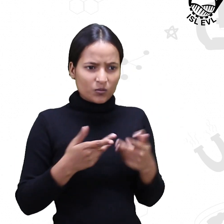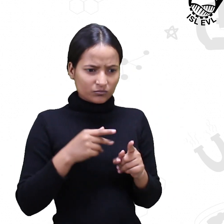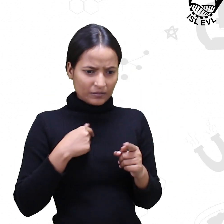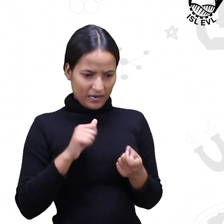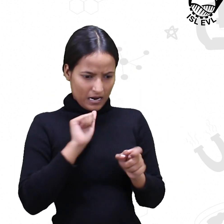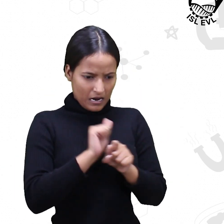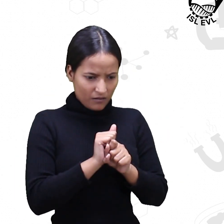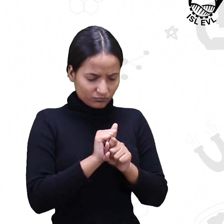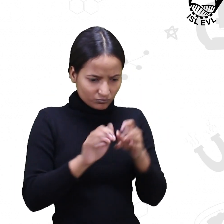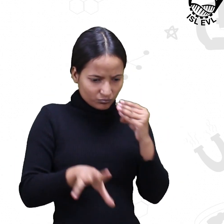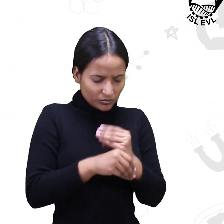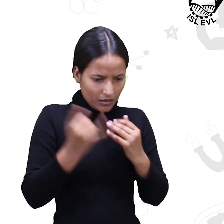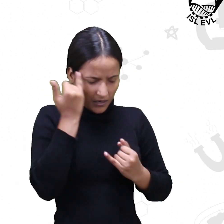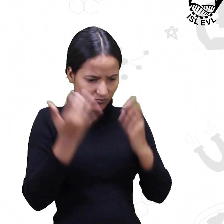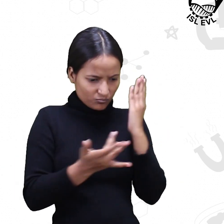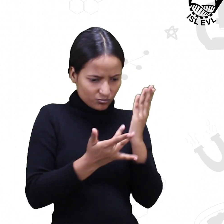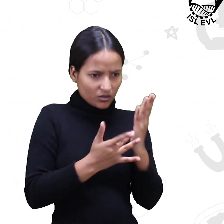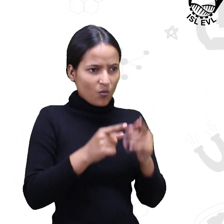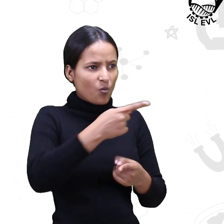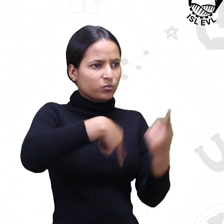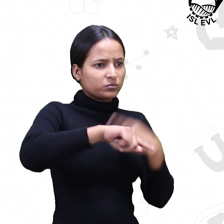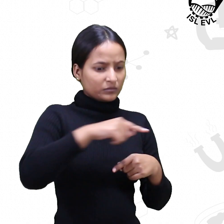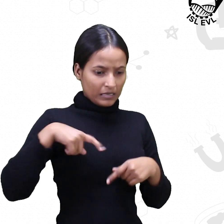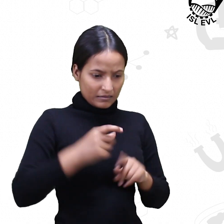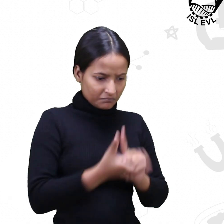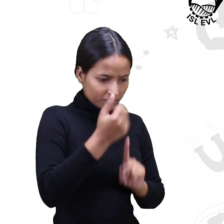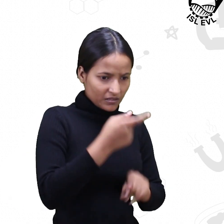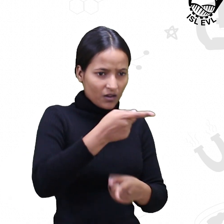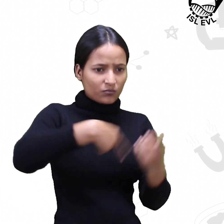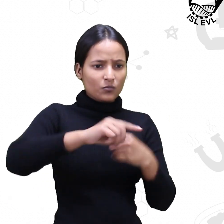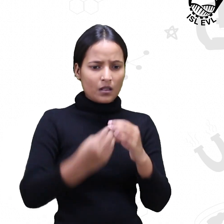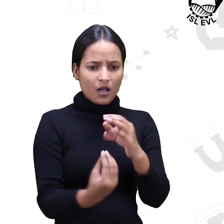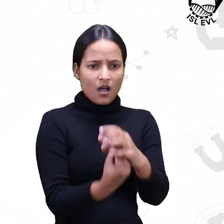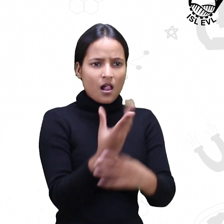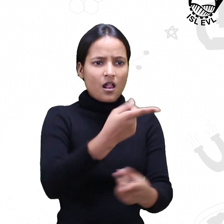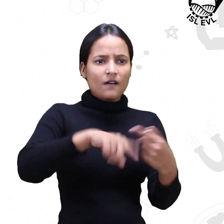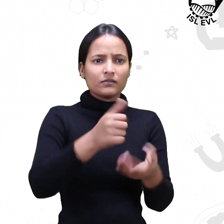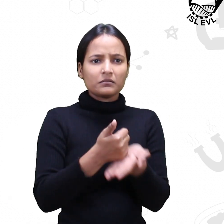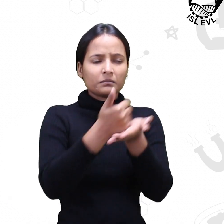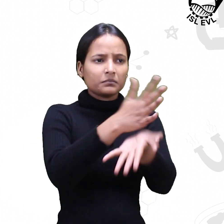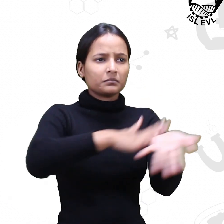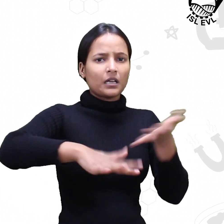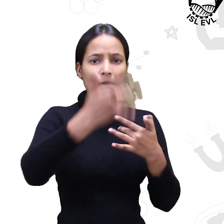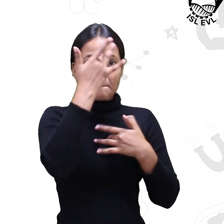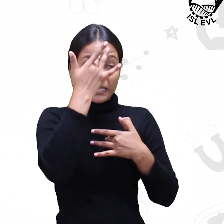can possibly impact healthcare practices, technologies, patient welfare. What I feel is I start with the